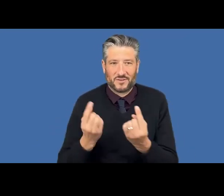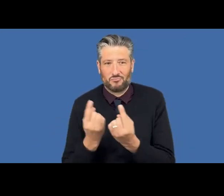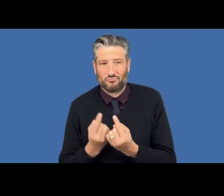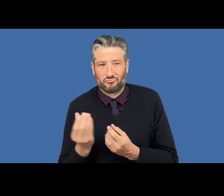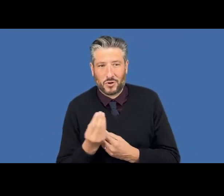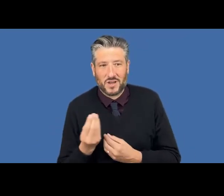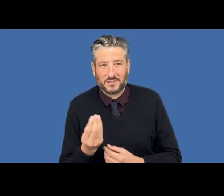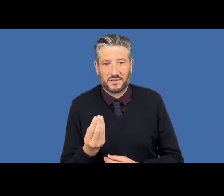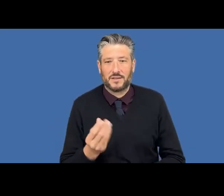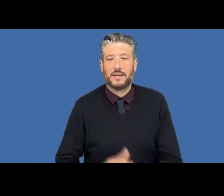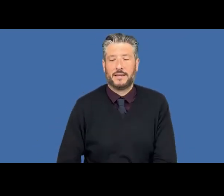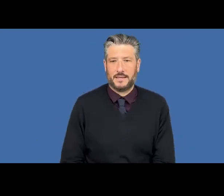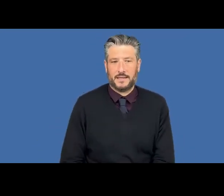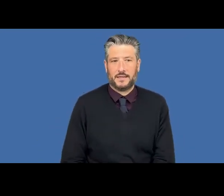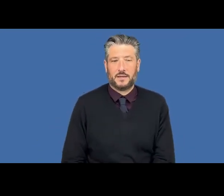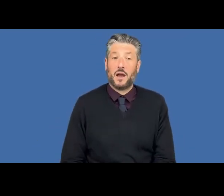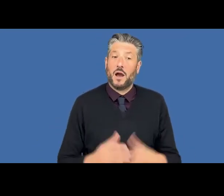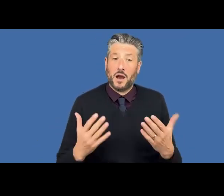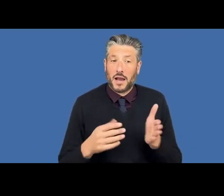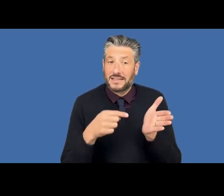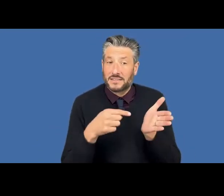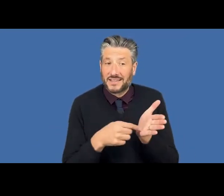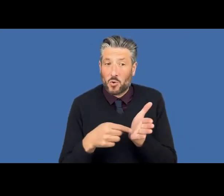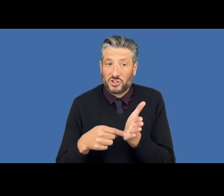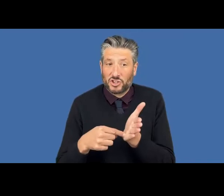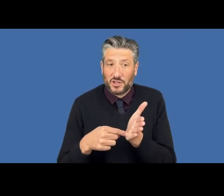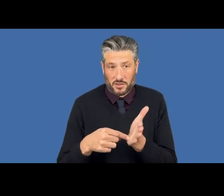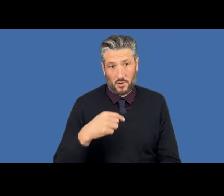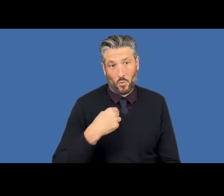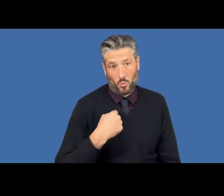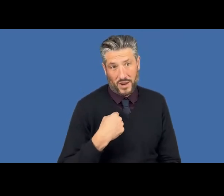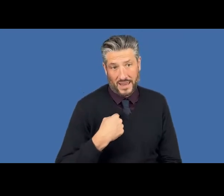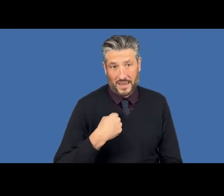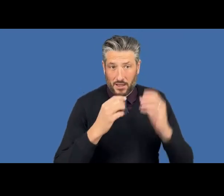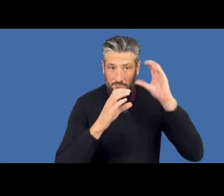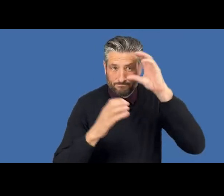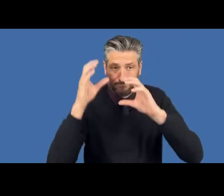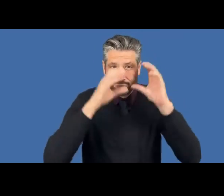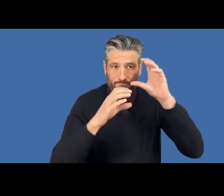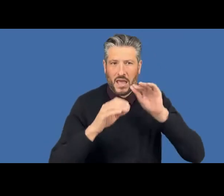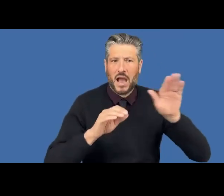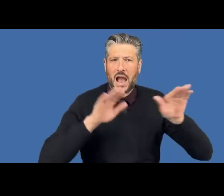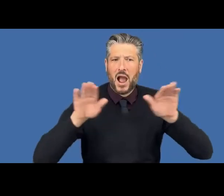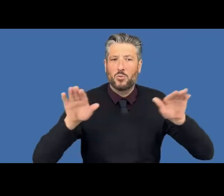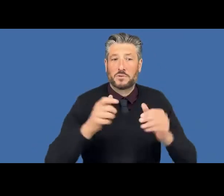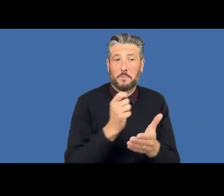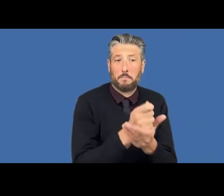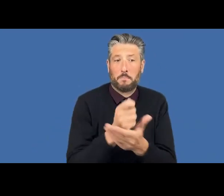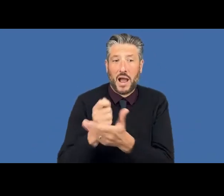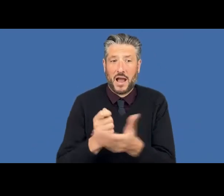these technologies, we buy them in. So there's another work stream looking at how do we